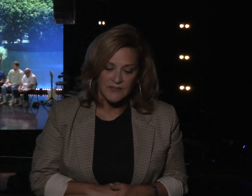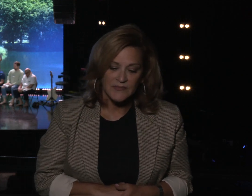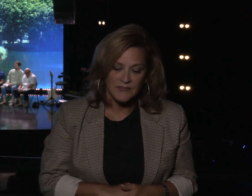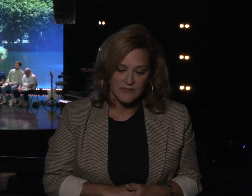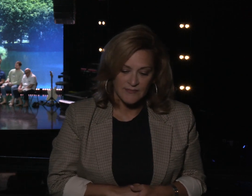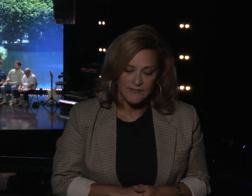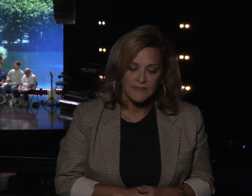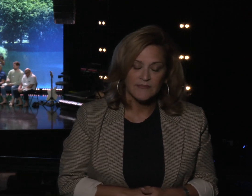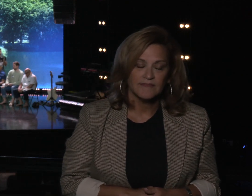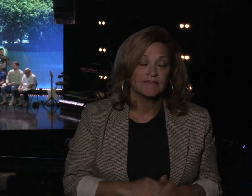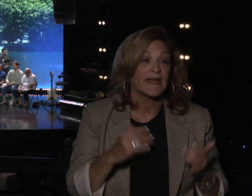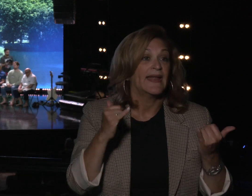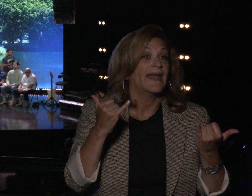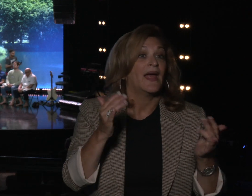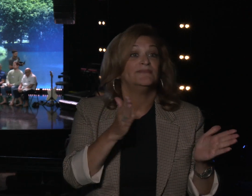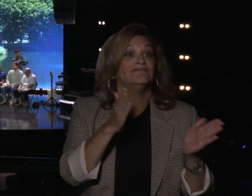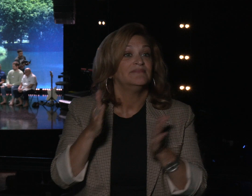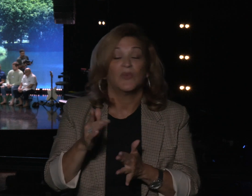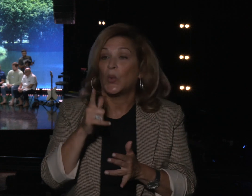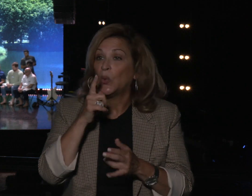We get Andrew. Andrew,